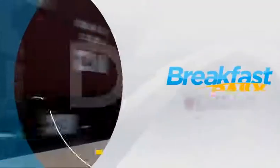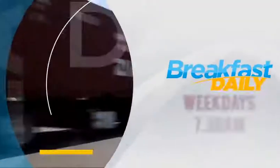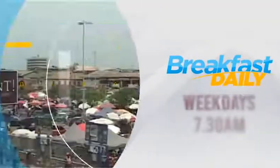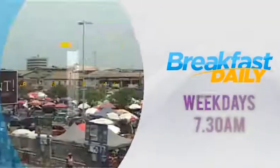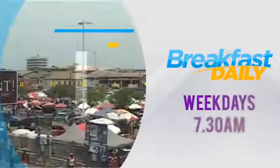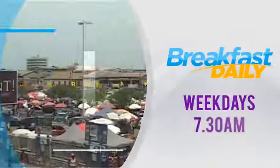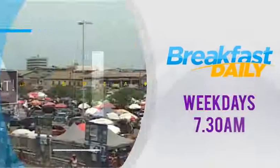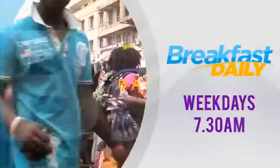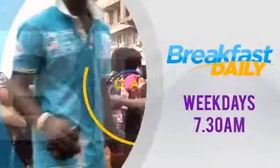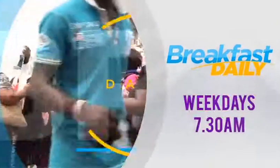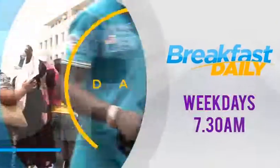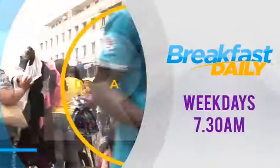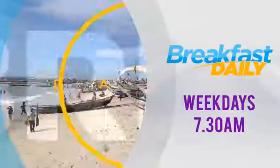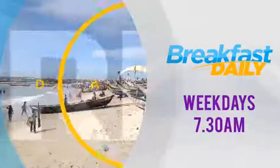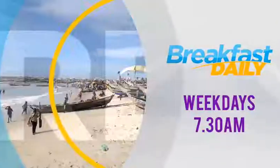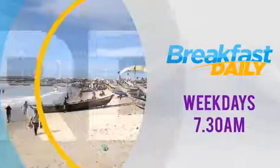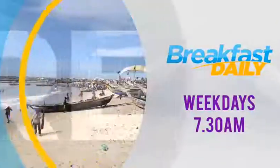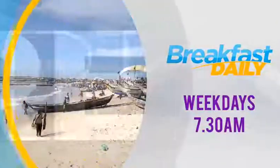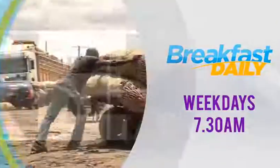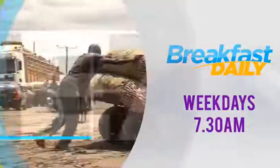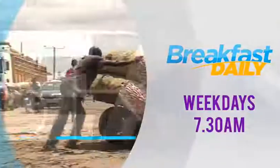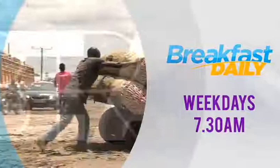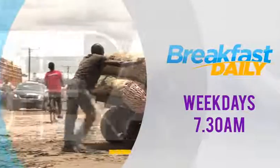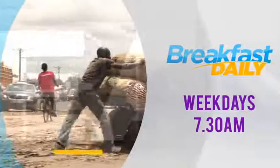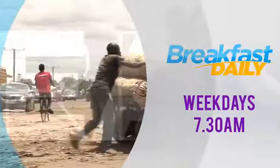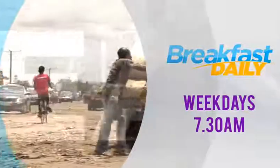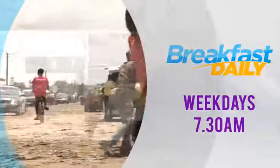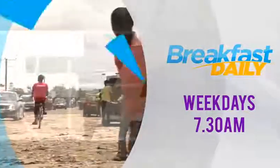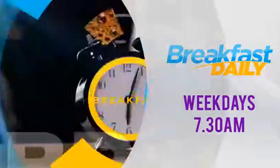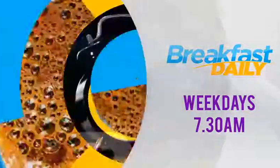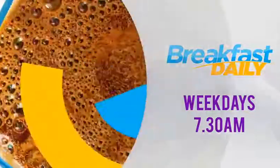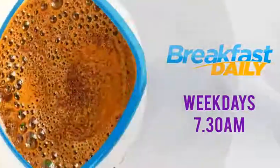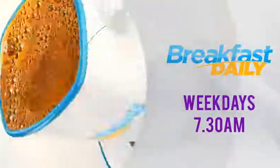7:30 a.m. to 10. Join us for breakfast daily, only on Citi TV.